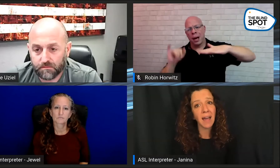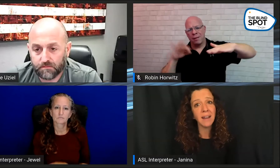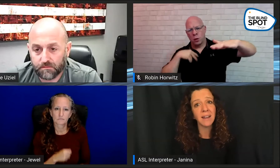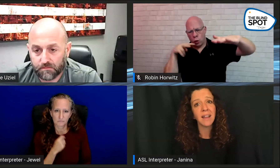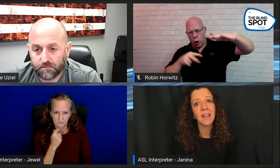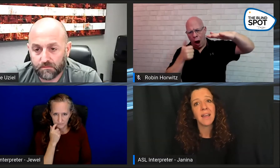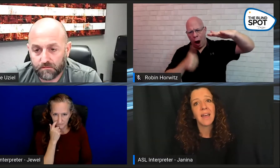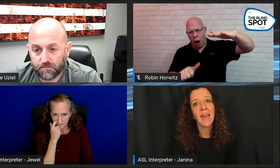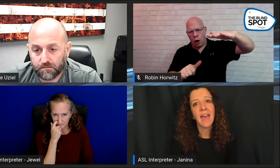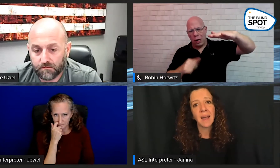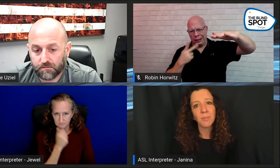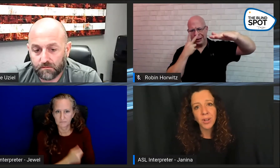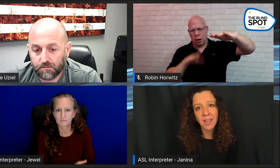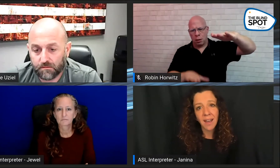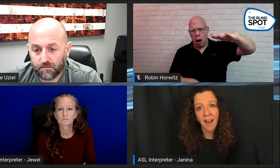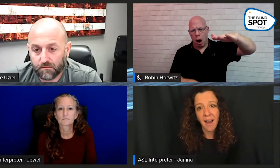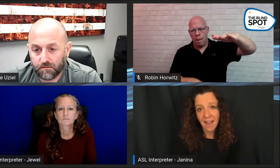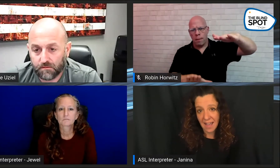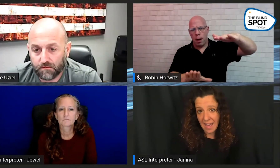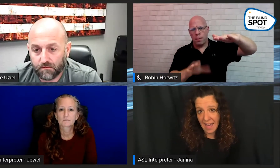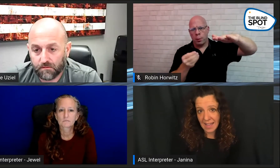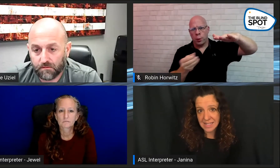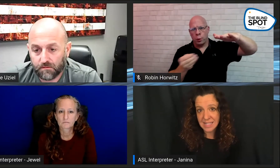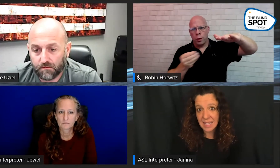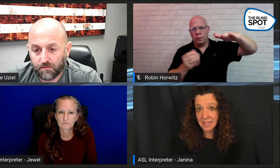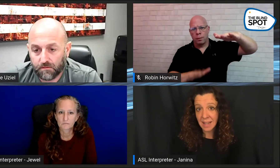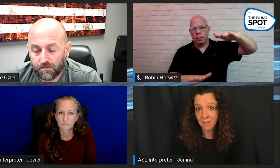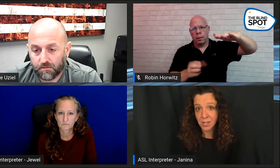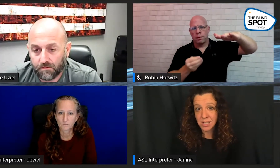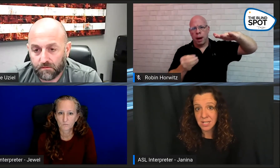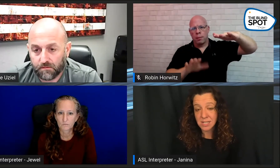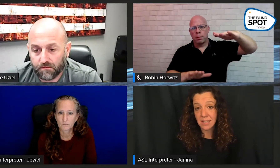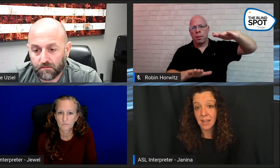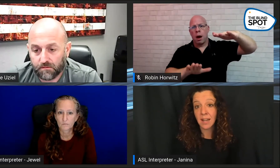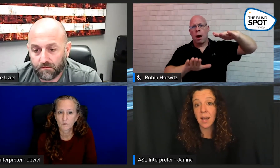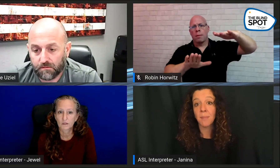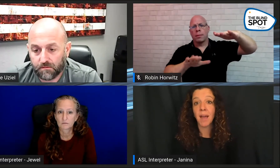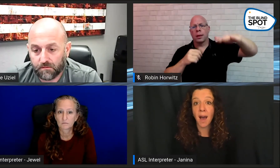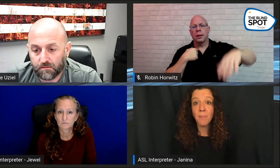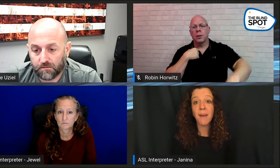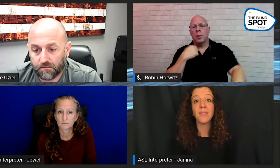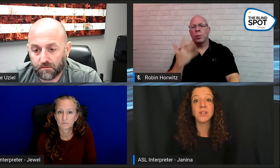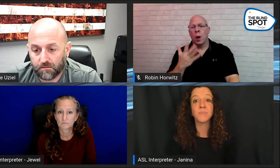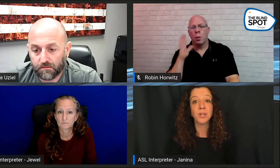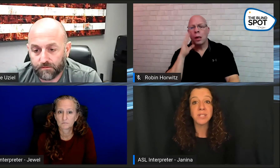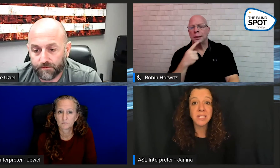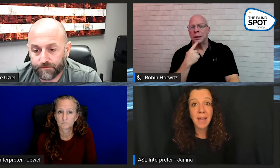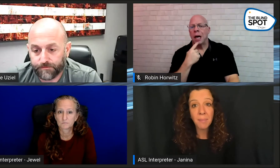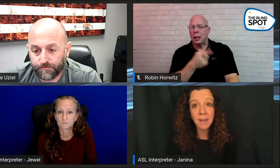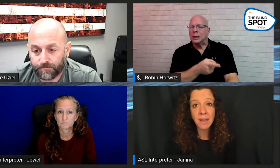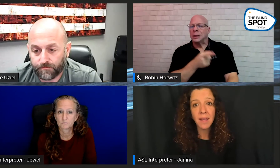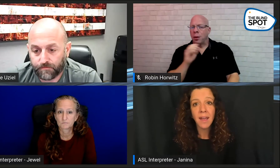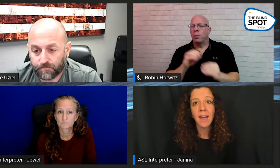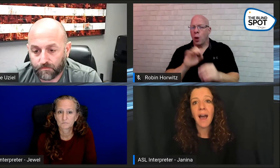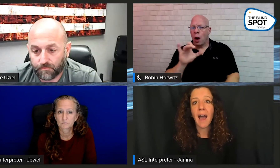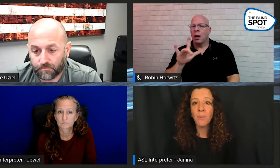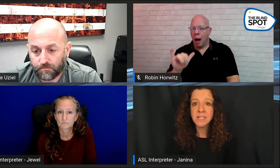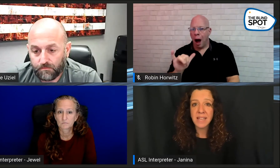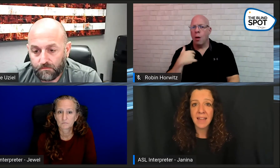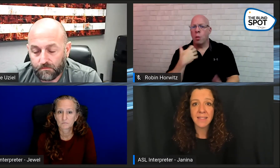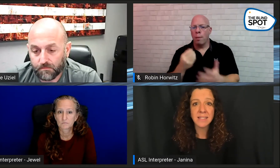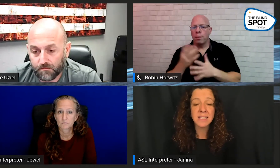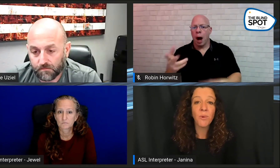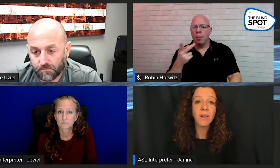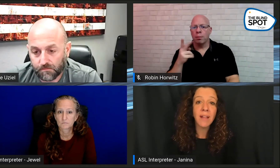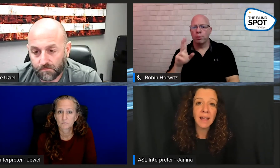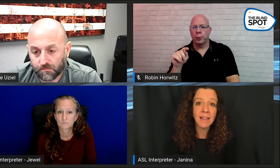pretty flat and I'm looking and seeing the divergence kind of coming up and there's purchases happening, I would